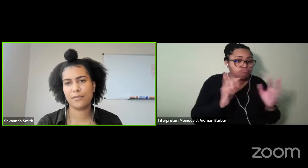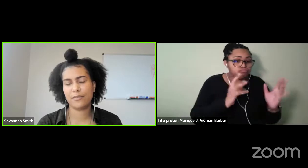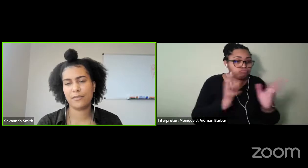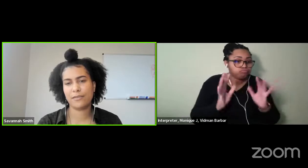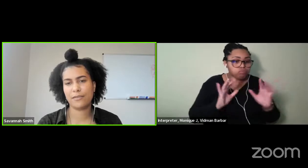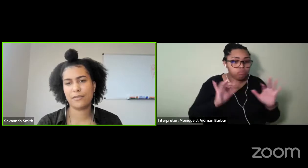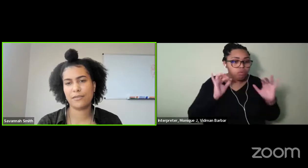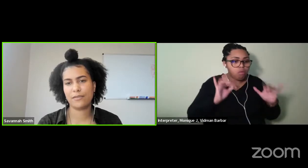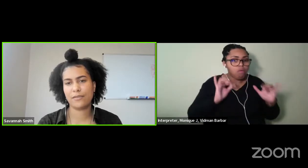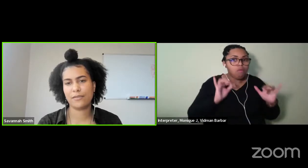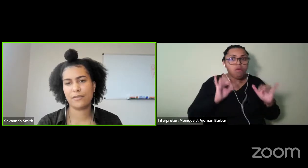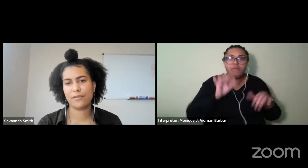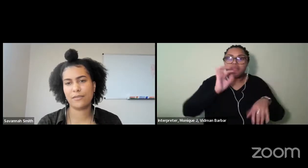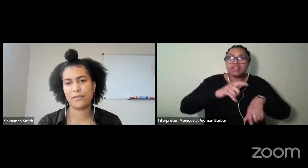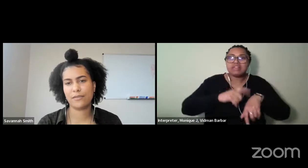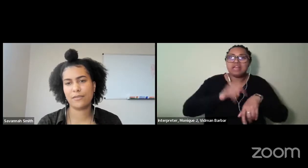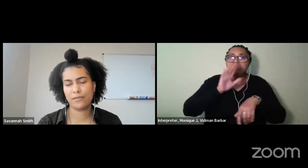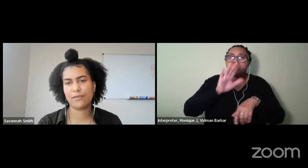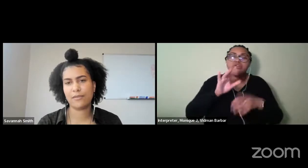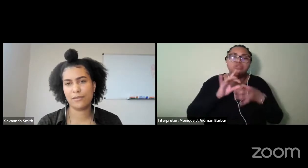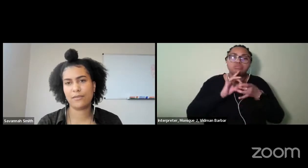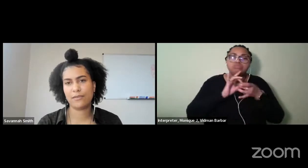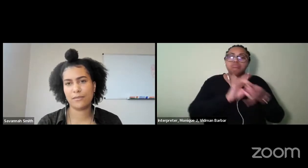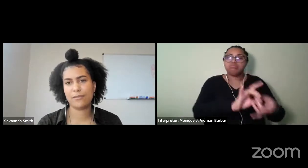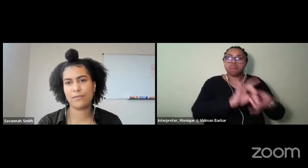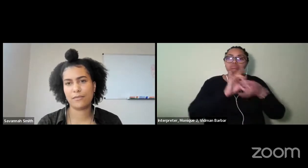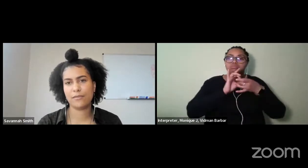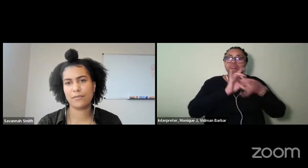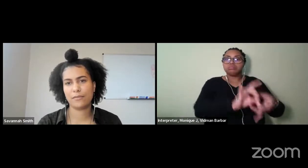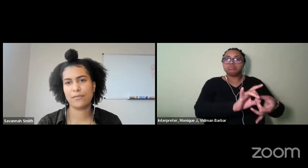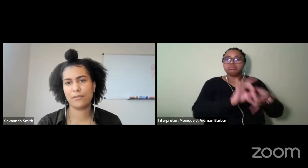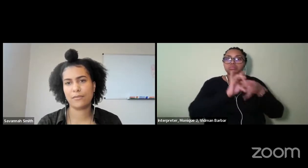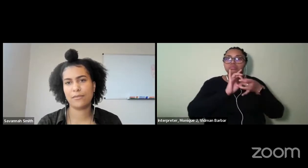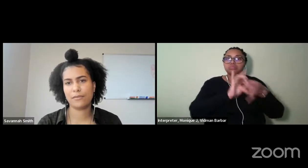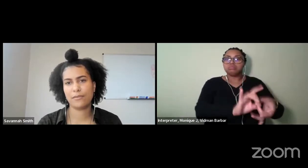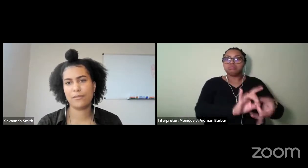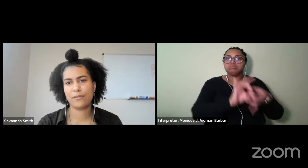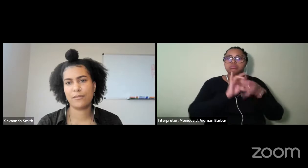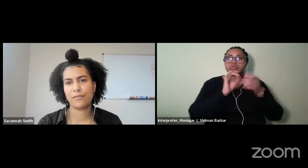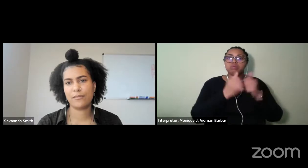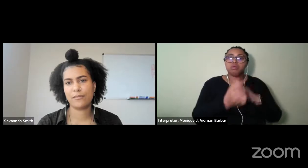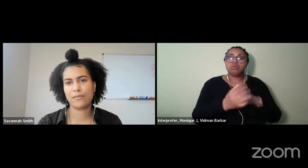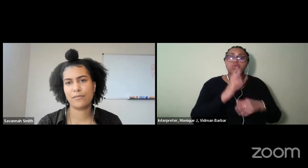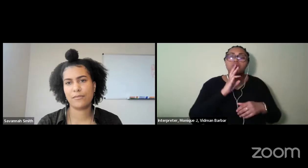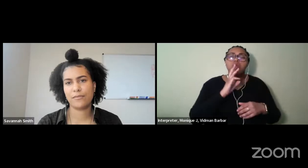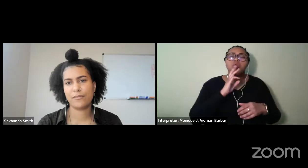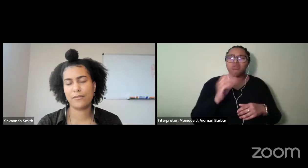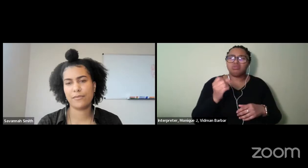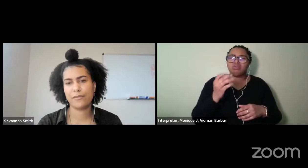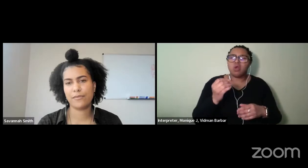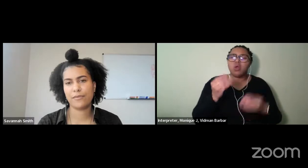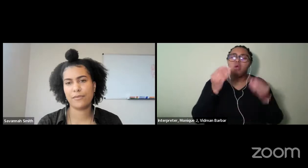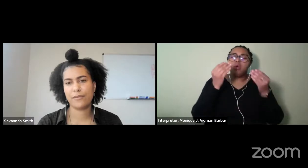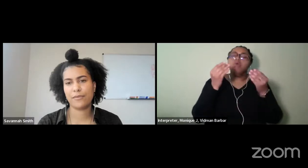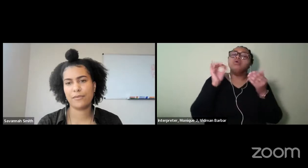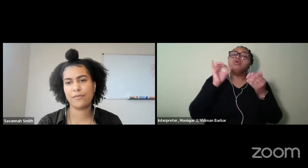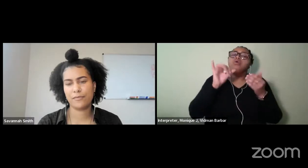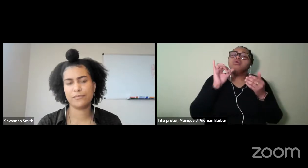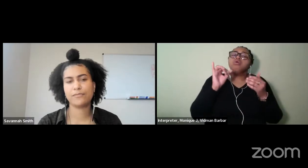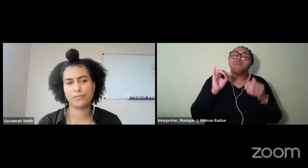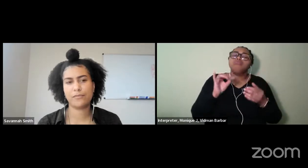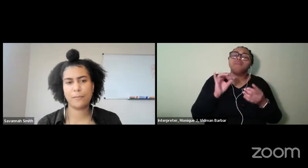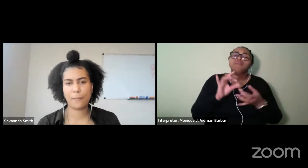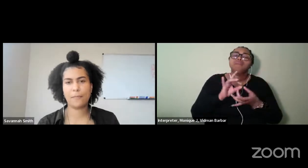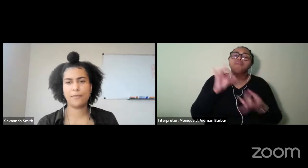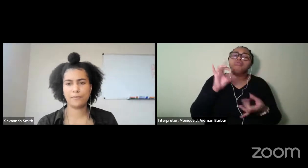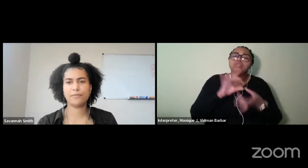just a very, I don't know, soothing, and it's awesome experience to have, but also just like even spiritual and connecting